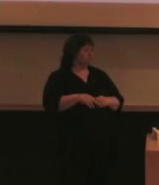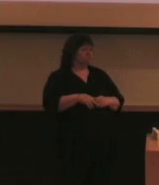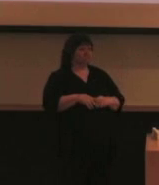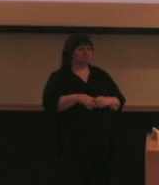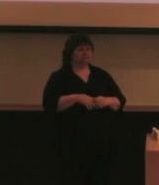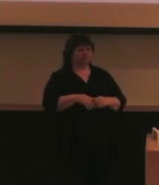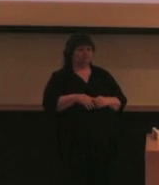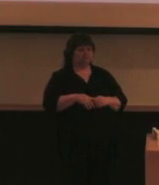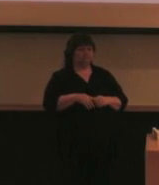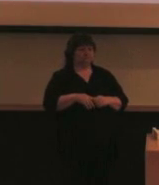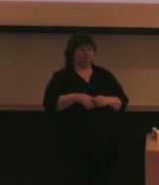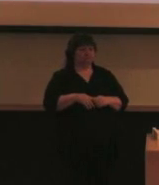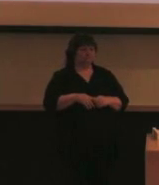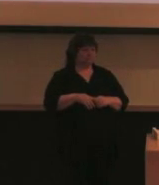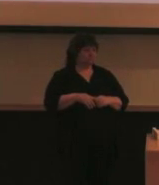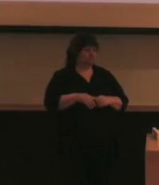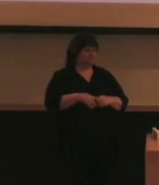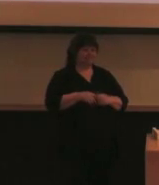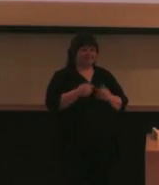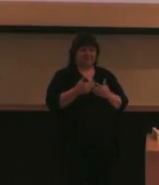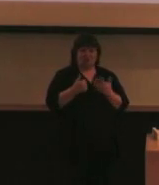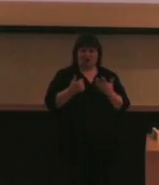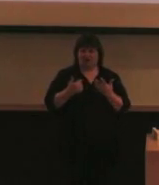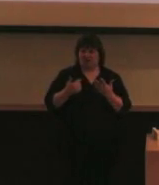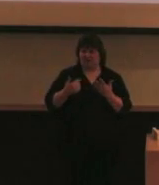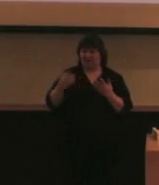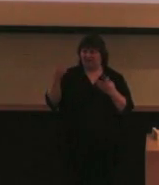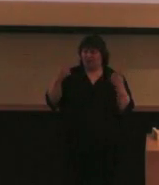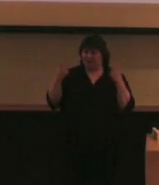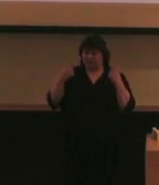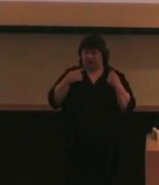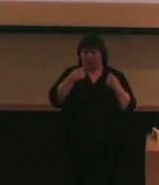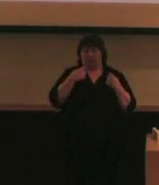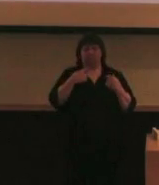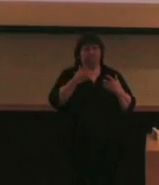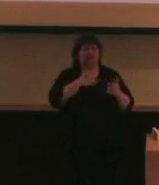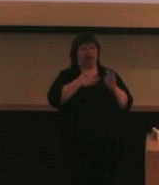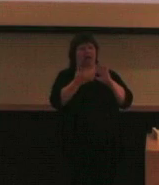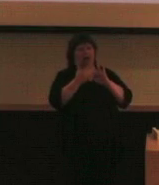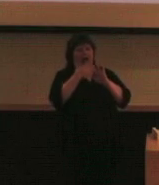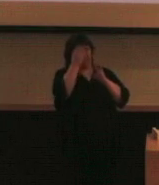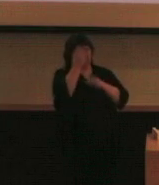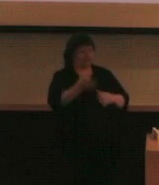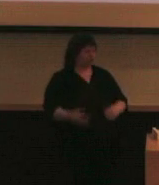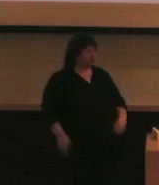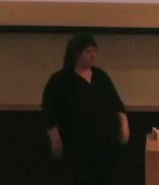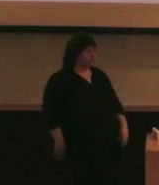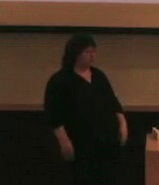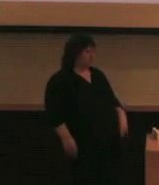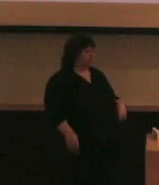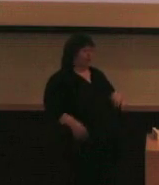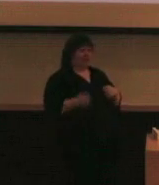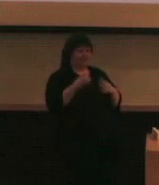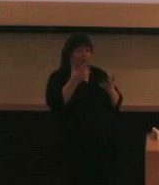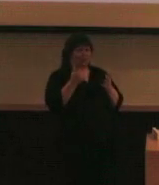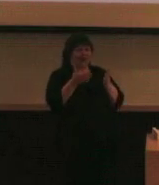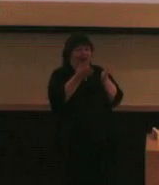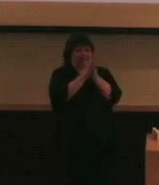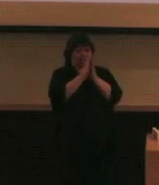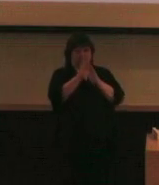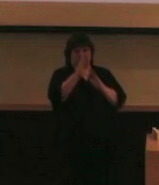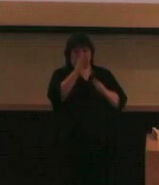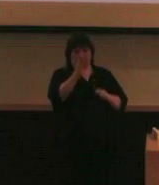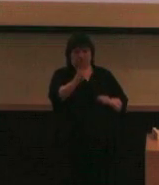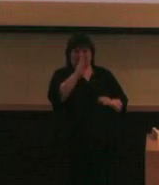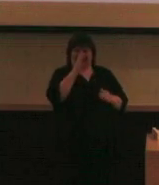Before I ask any questions, I will provide you my contact information. If anyone wants to ask me any